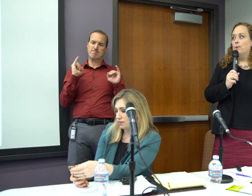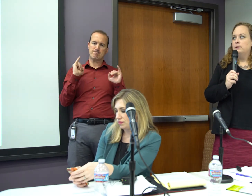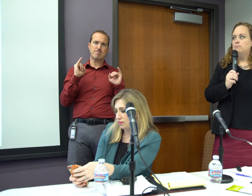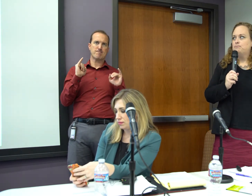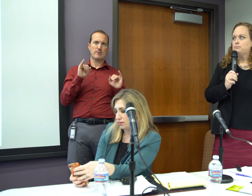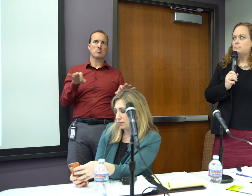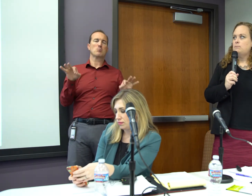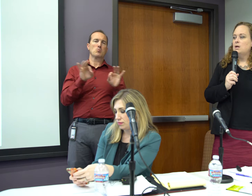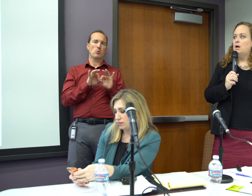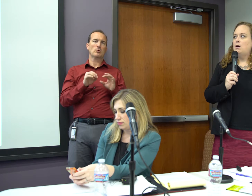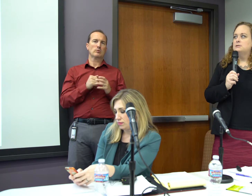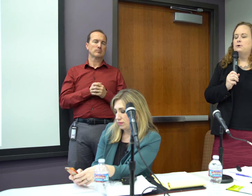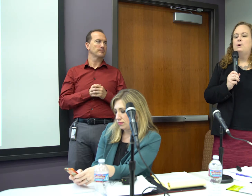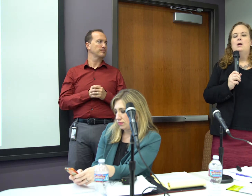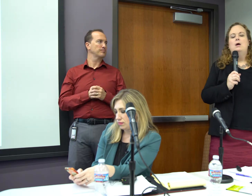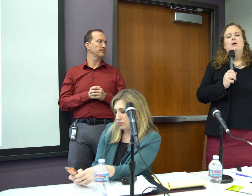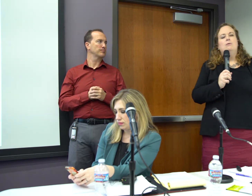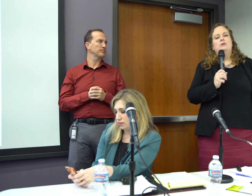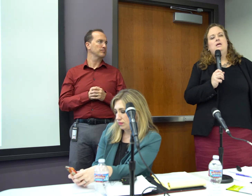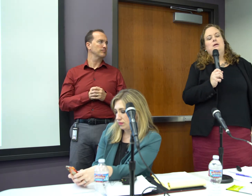really important. Also,